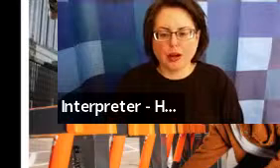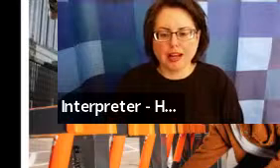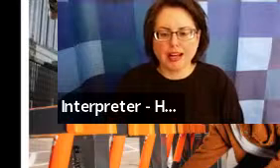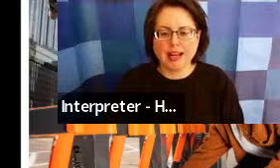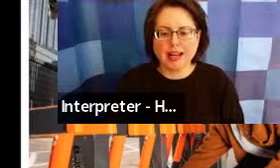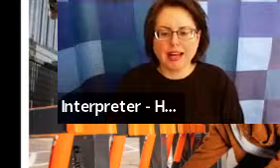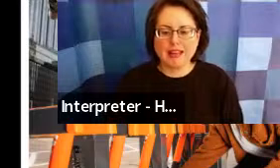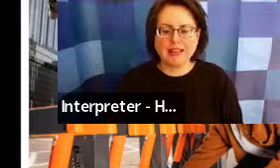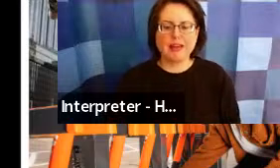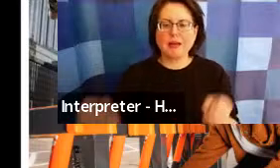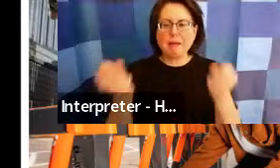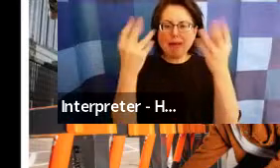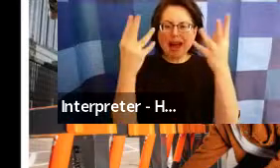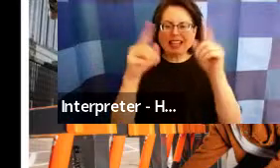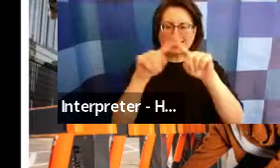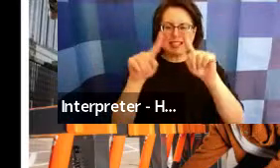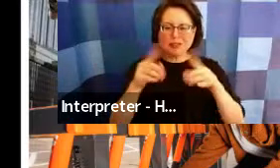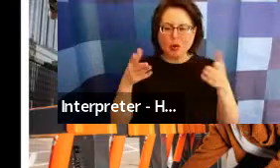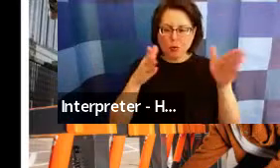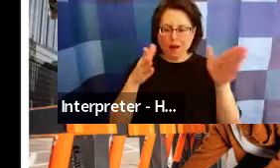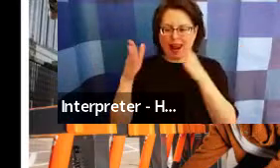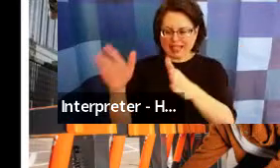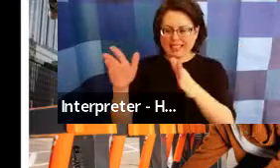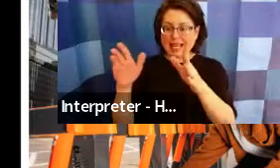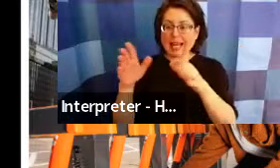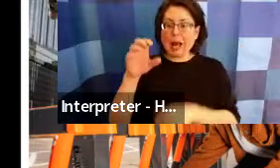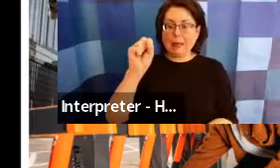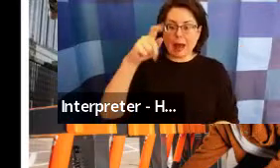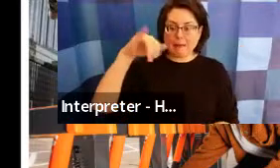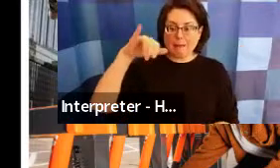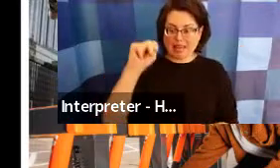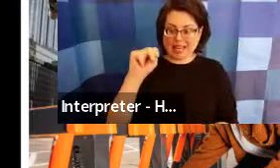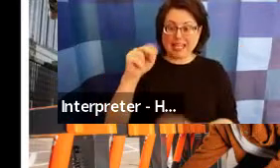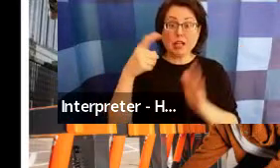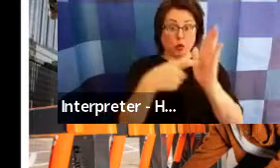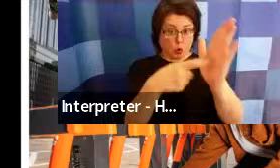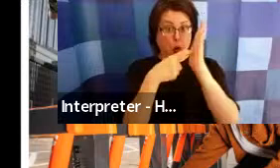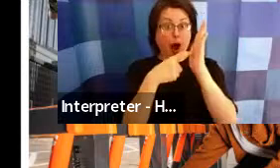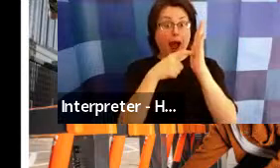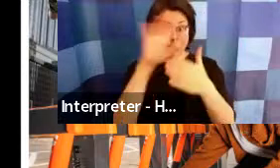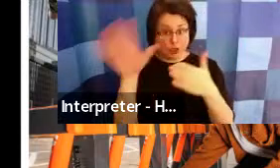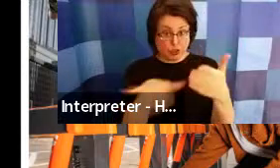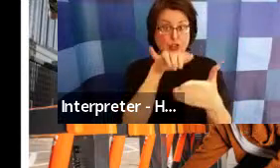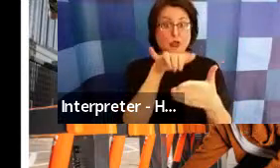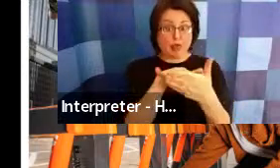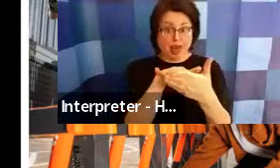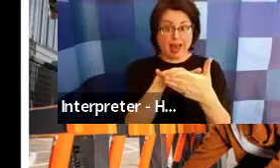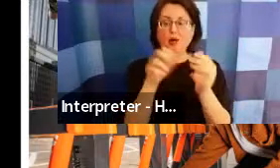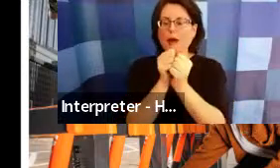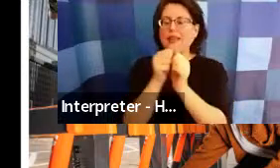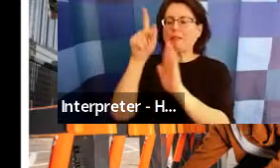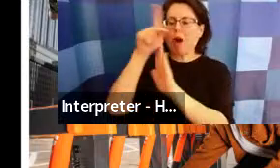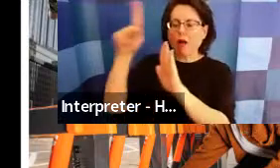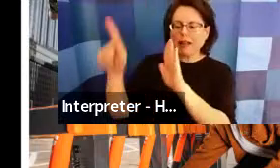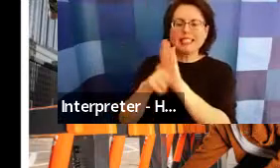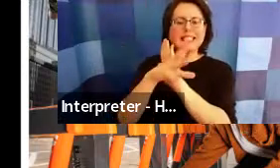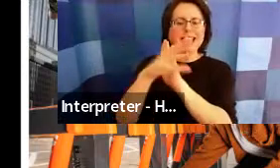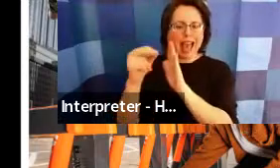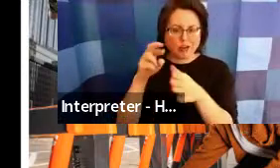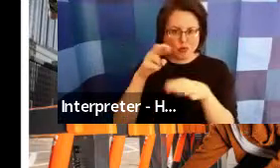ways that SPIN is required to do that in line with the city's policies and